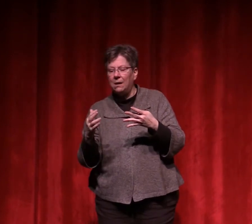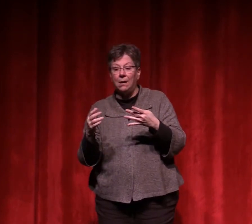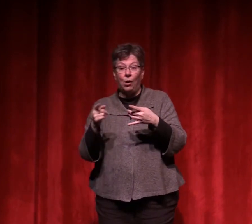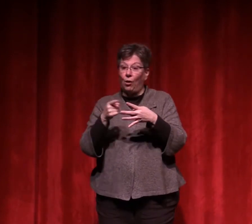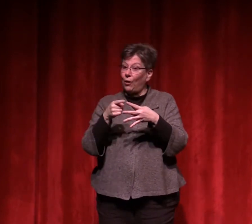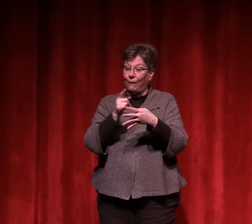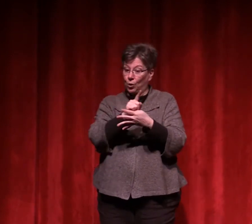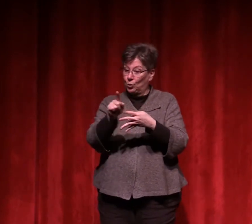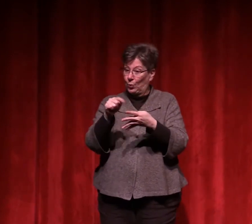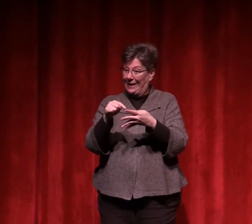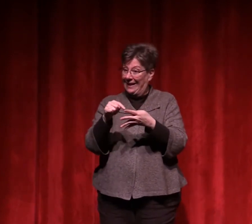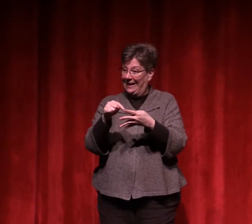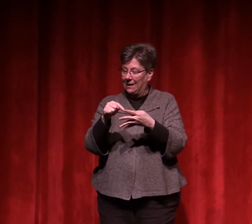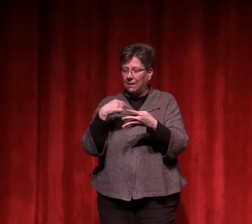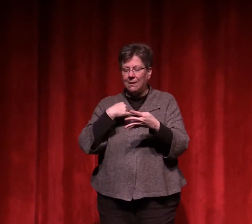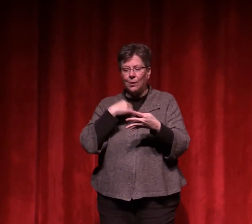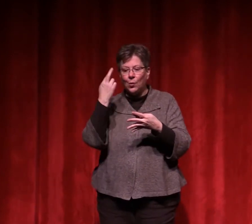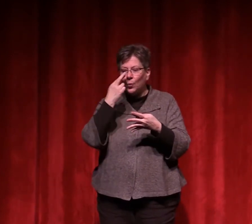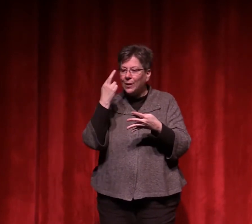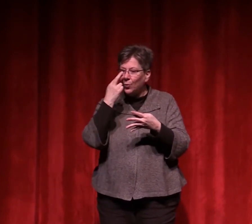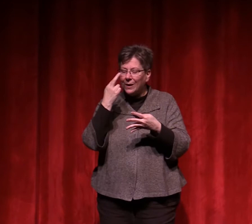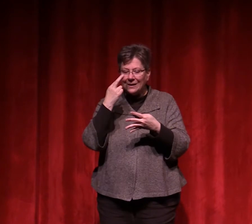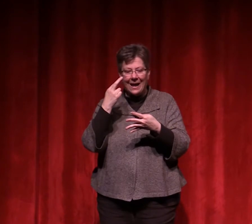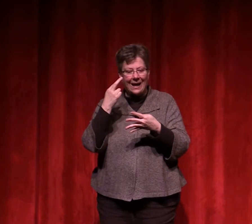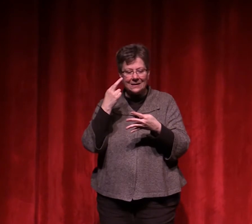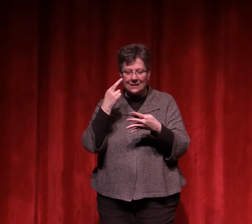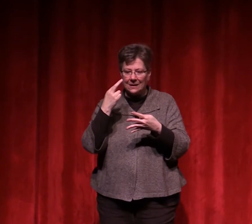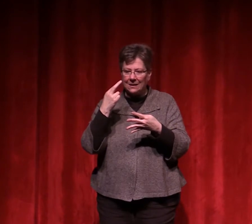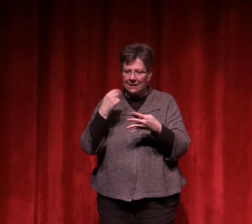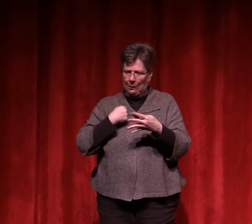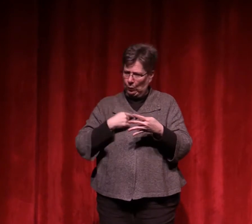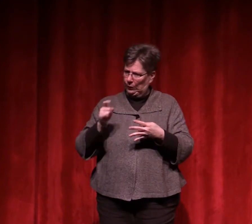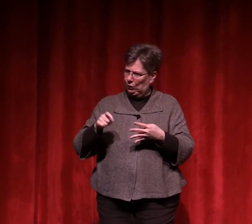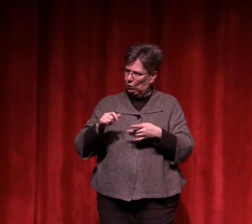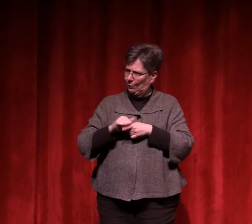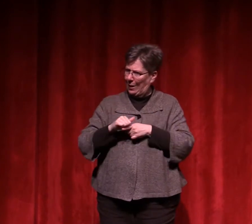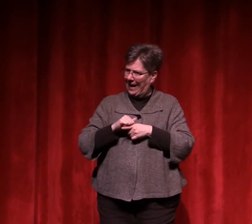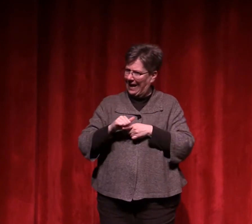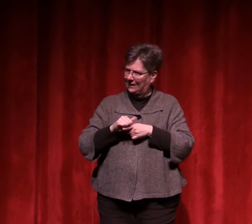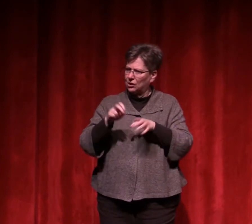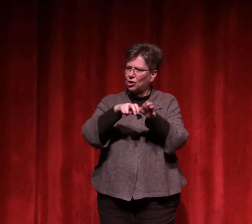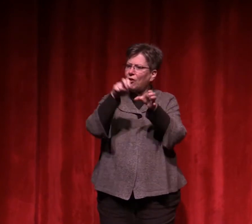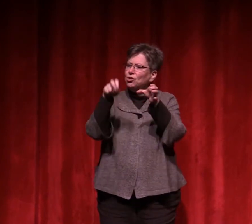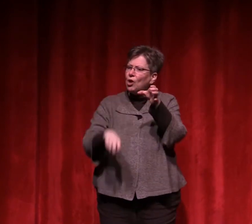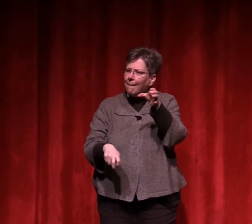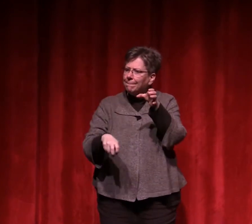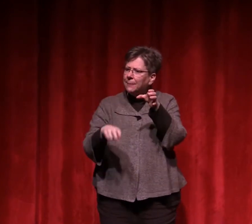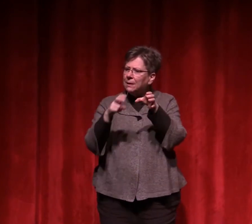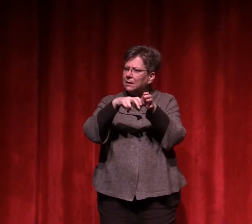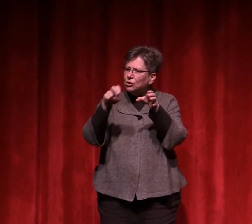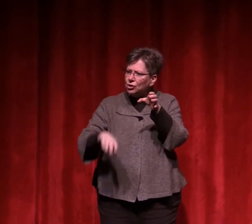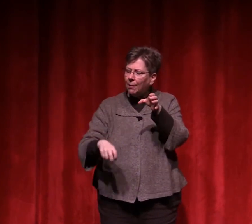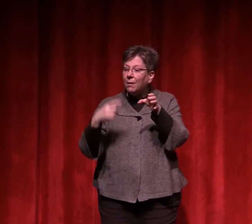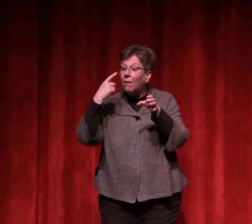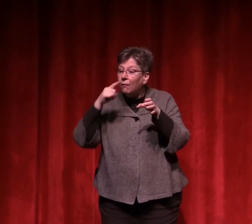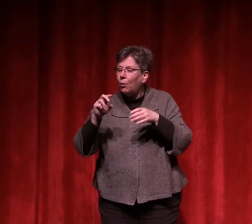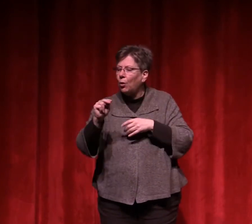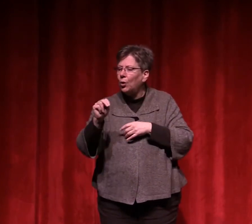week of May, we realized if we're going to practice our jump for the Normandy